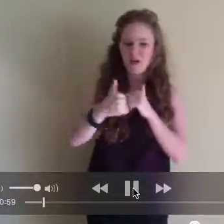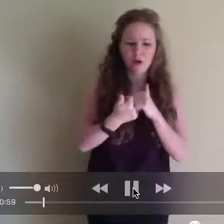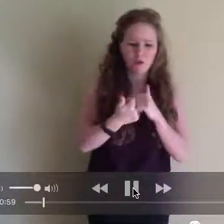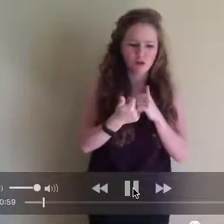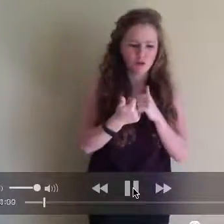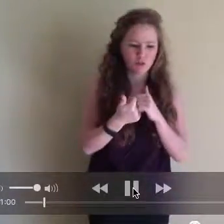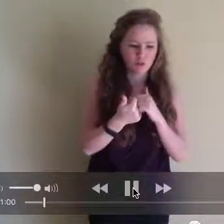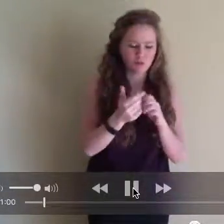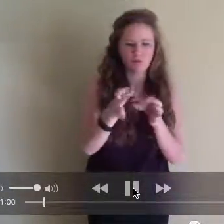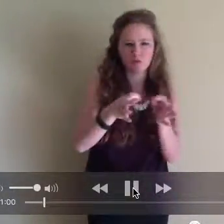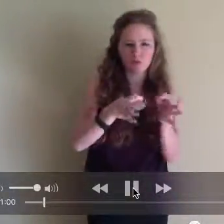So,